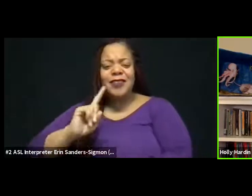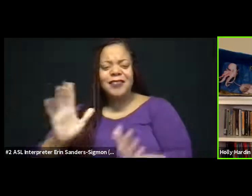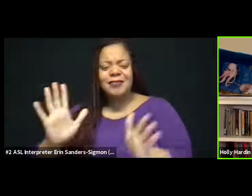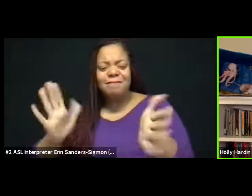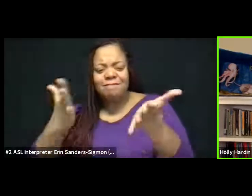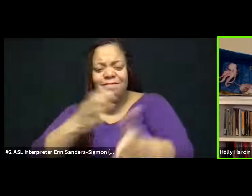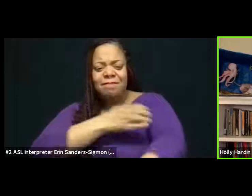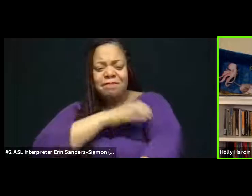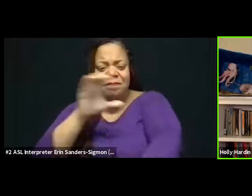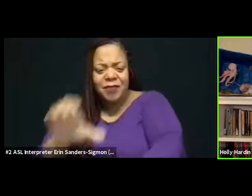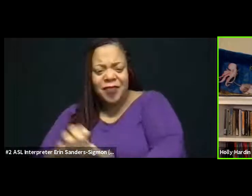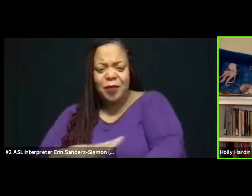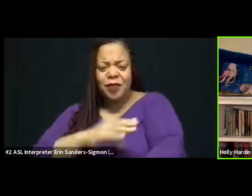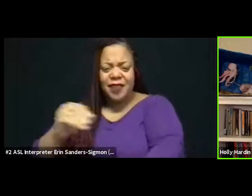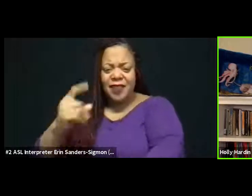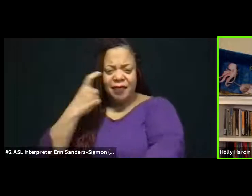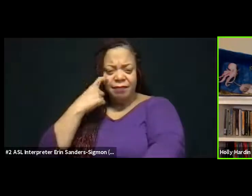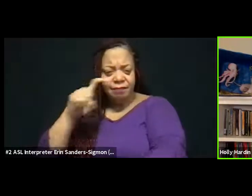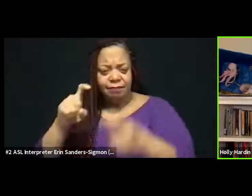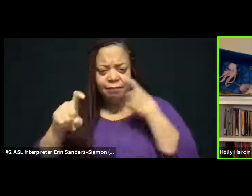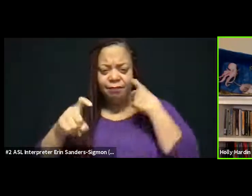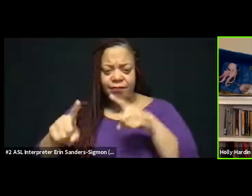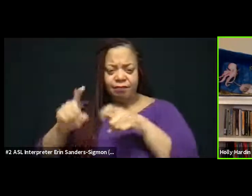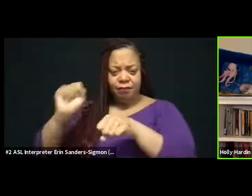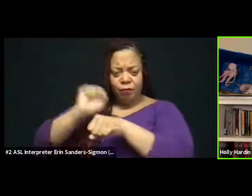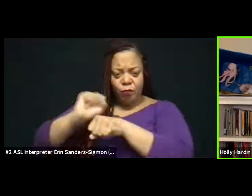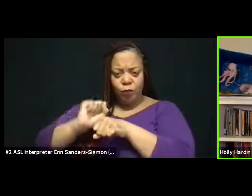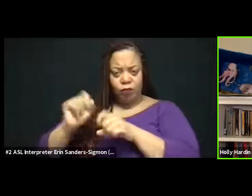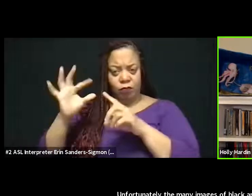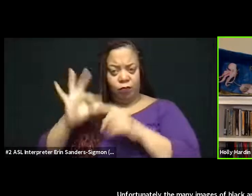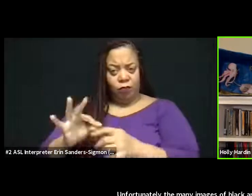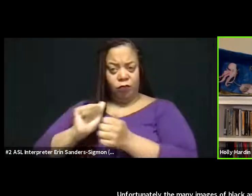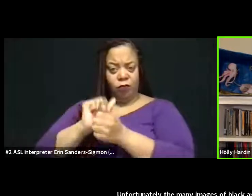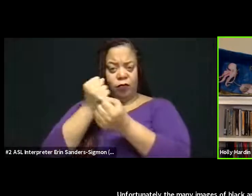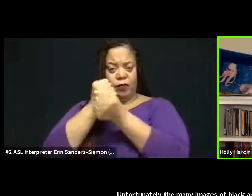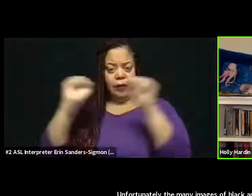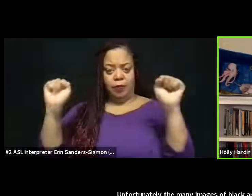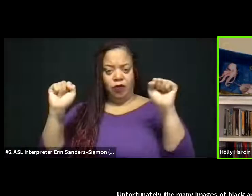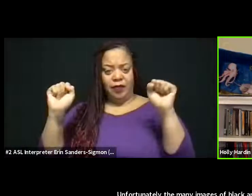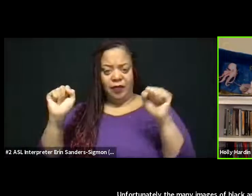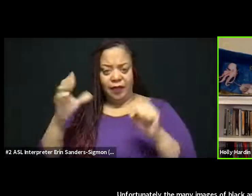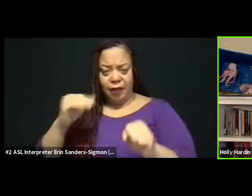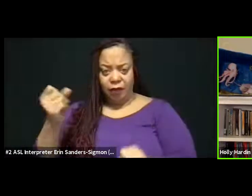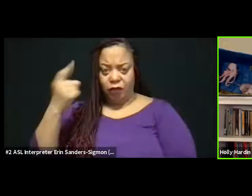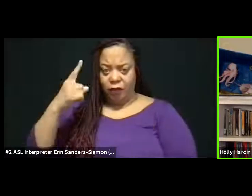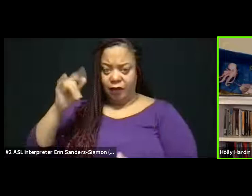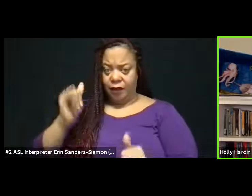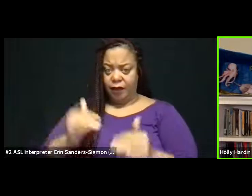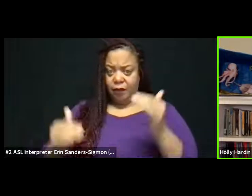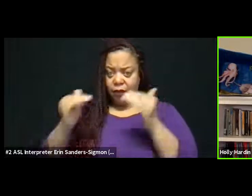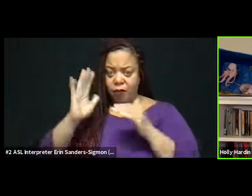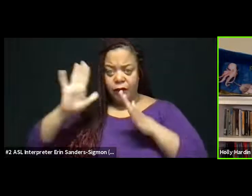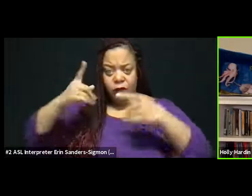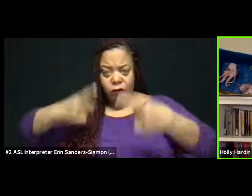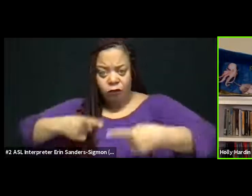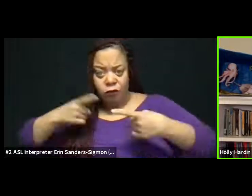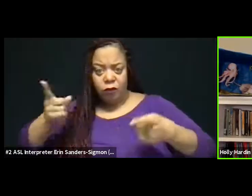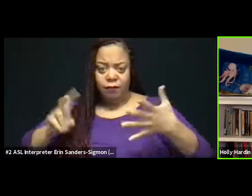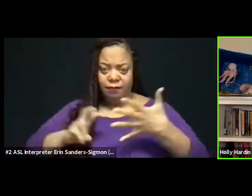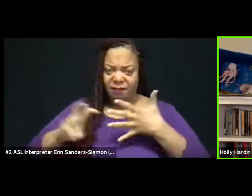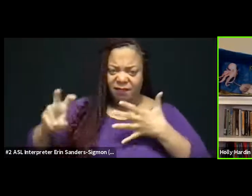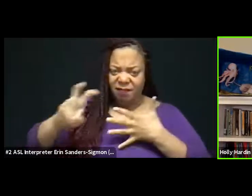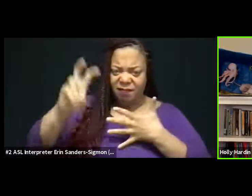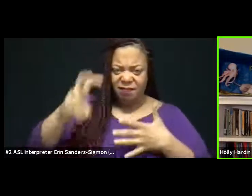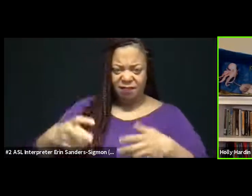balance between struggle and joy, so approaching some of these harder issues that students are aware about and know about going